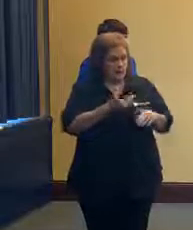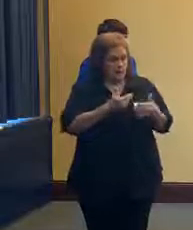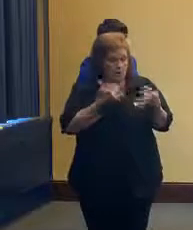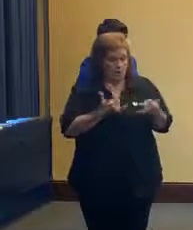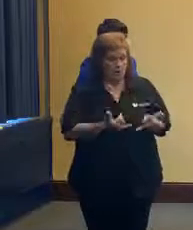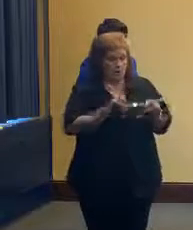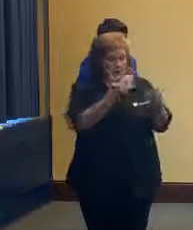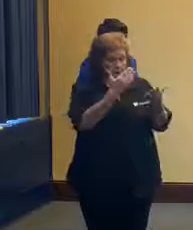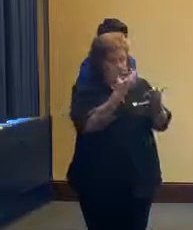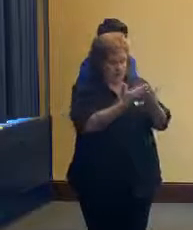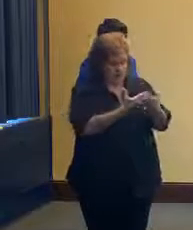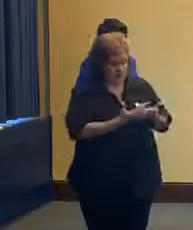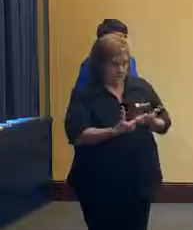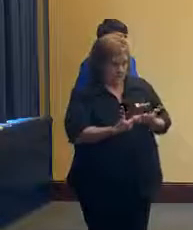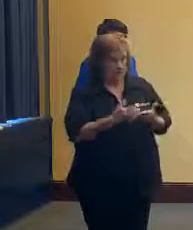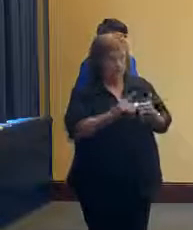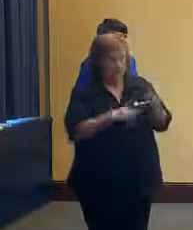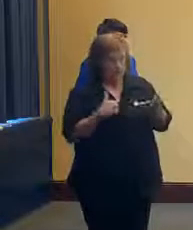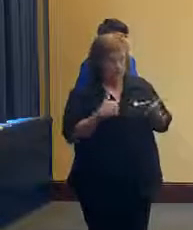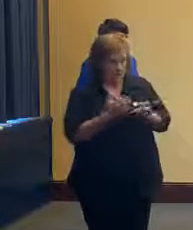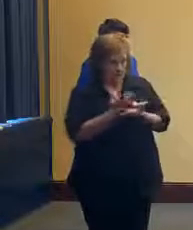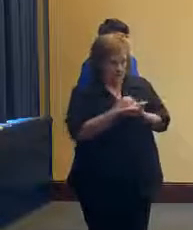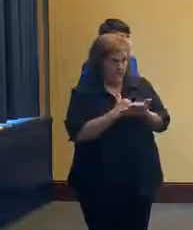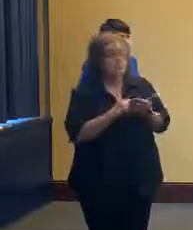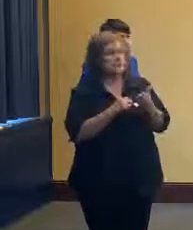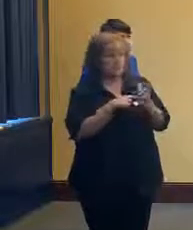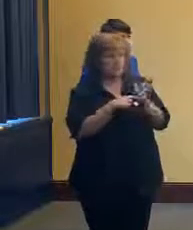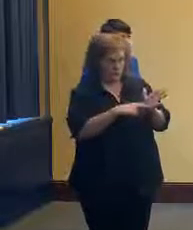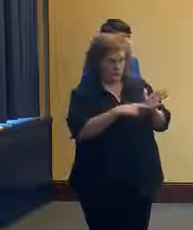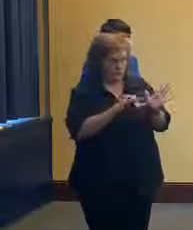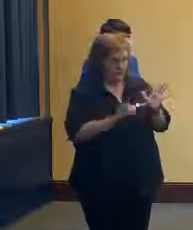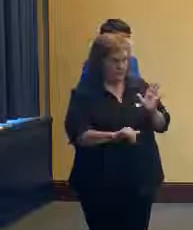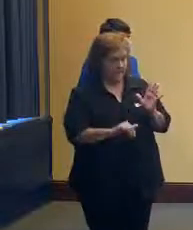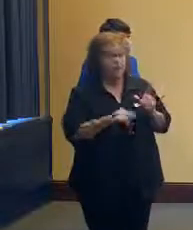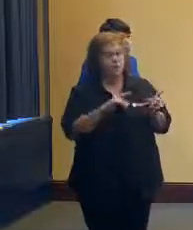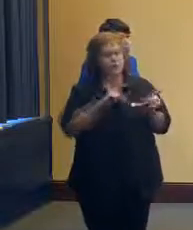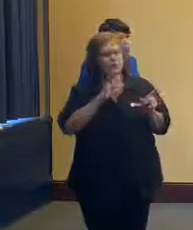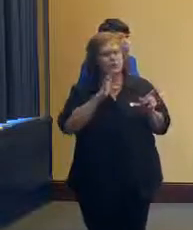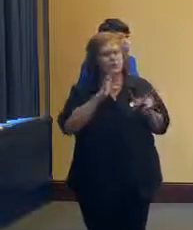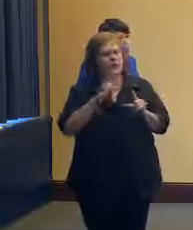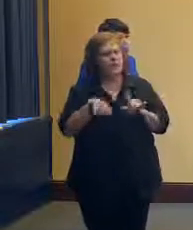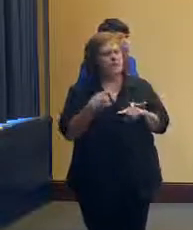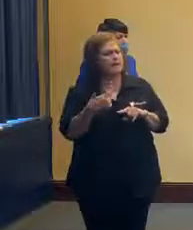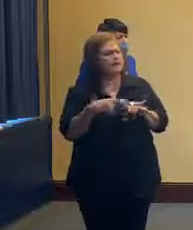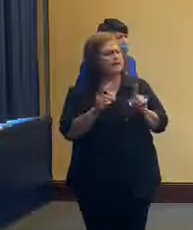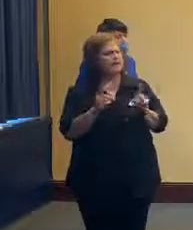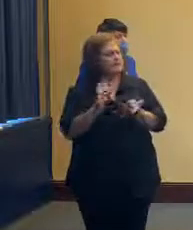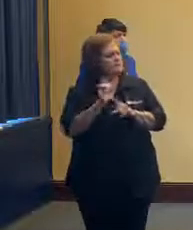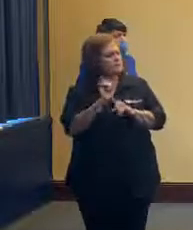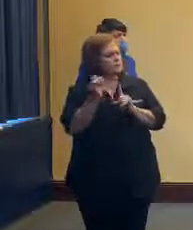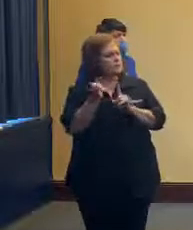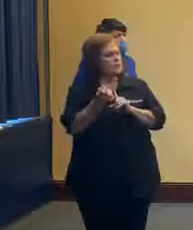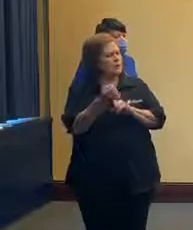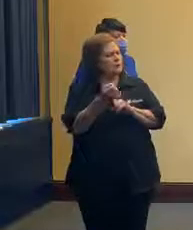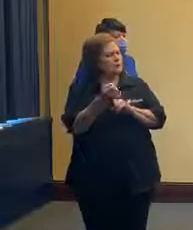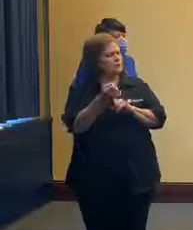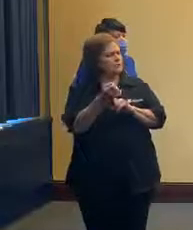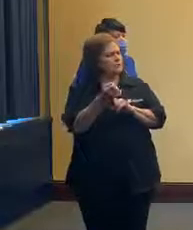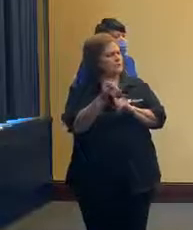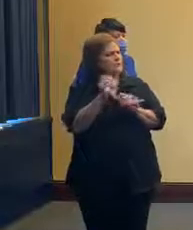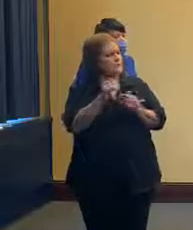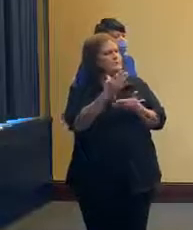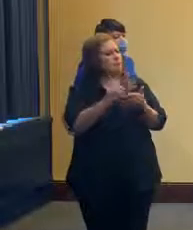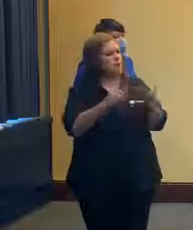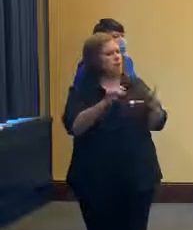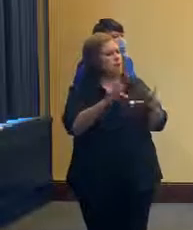by finance as far as our collections does show that. What I believe you're talking about on the different scenarios is part